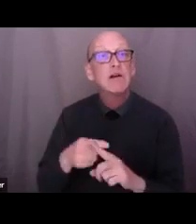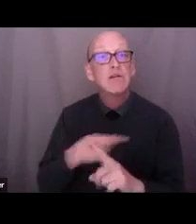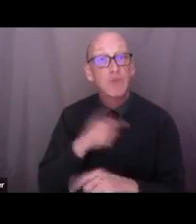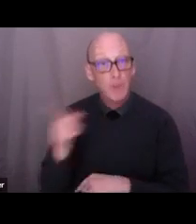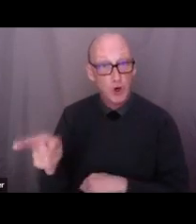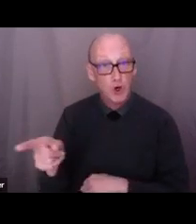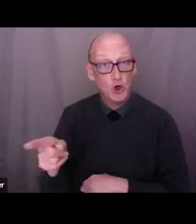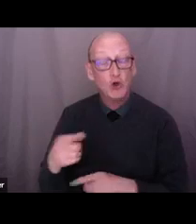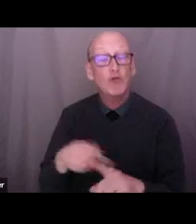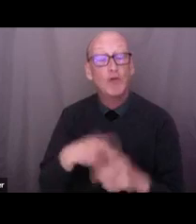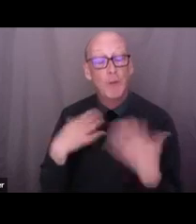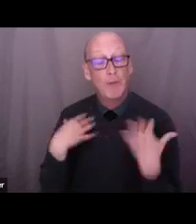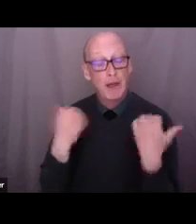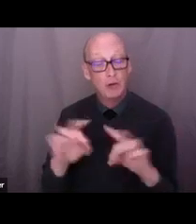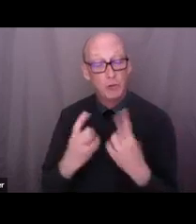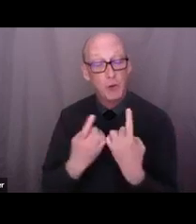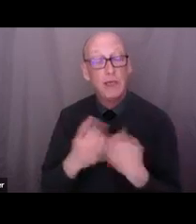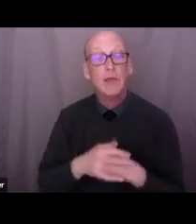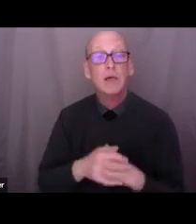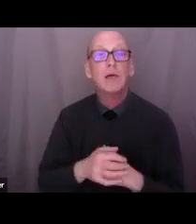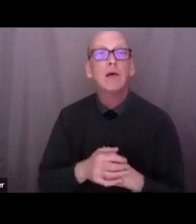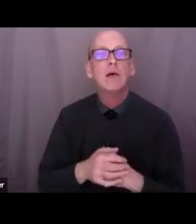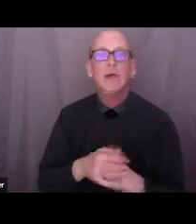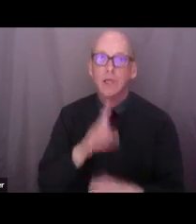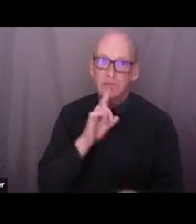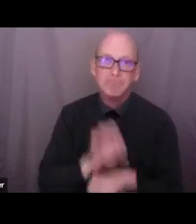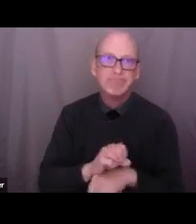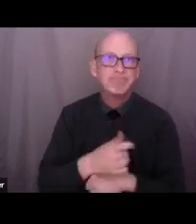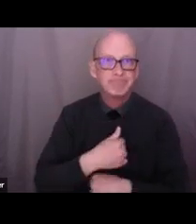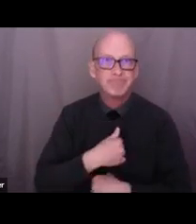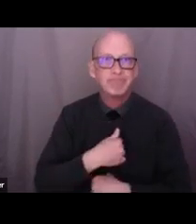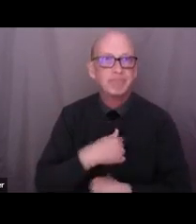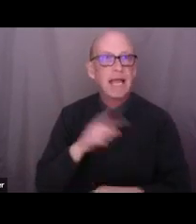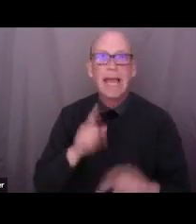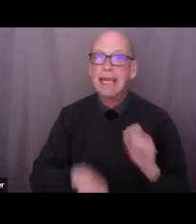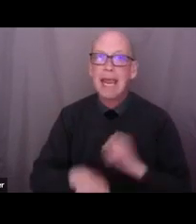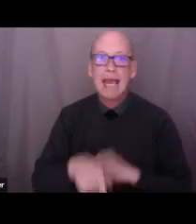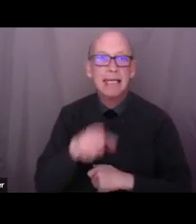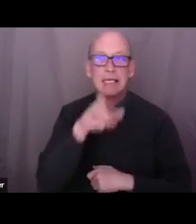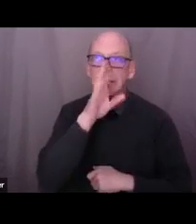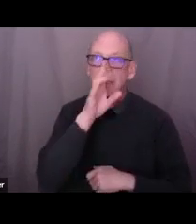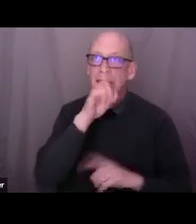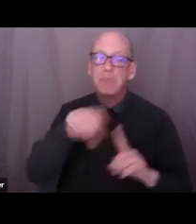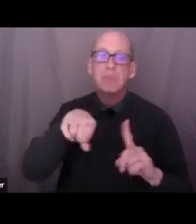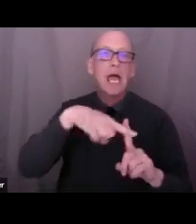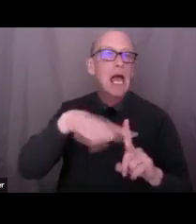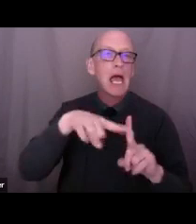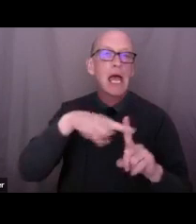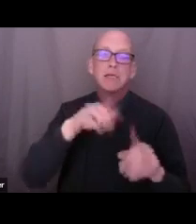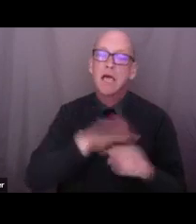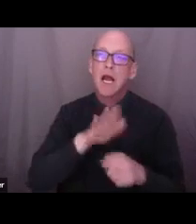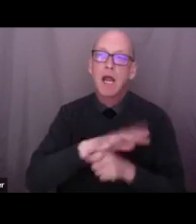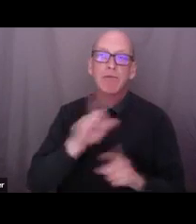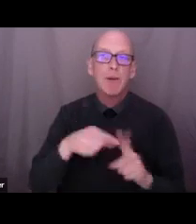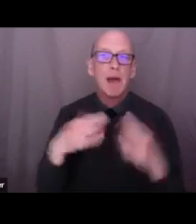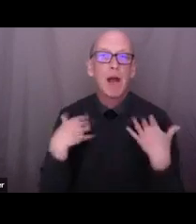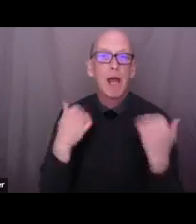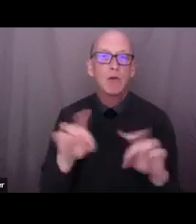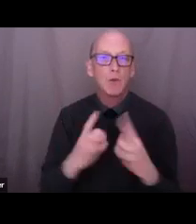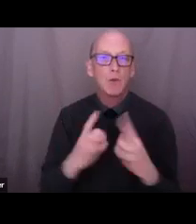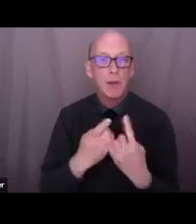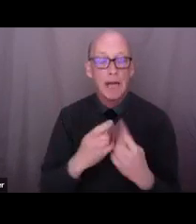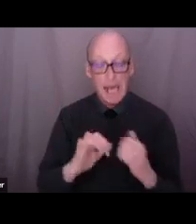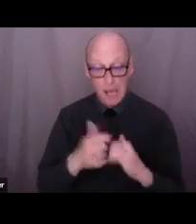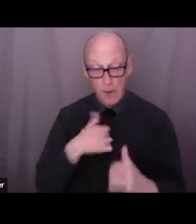her at the health department. And absolutely, I can't speak highly enough of the health department. The way that I got